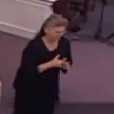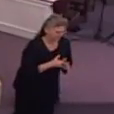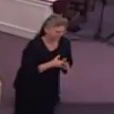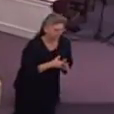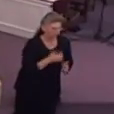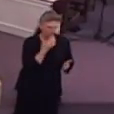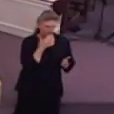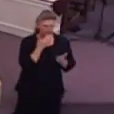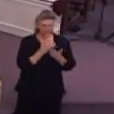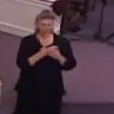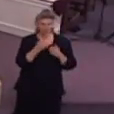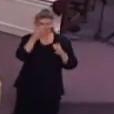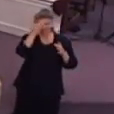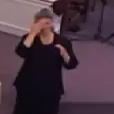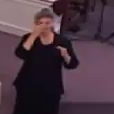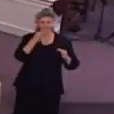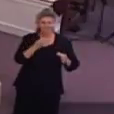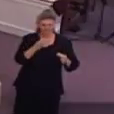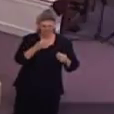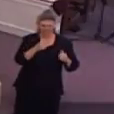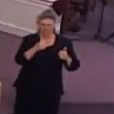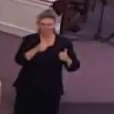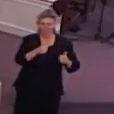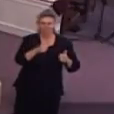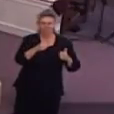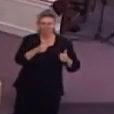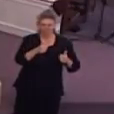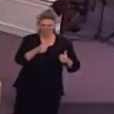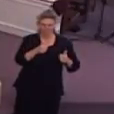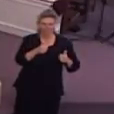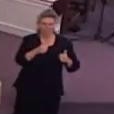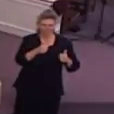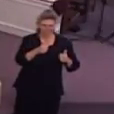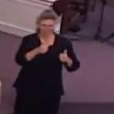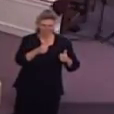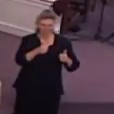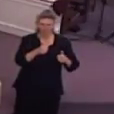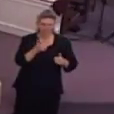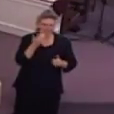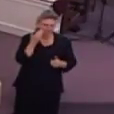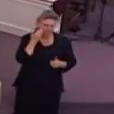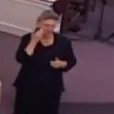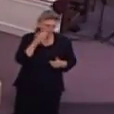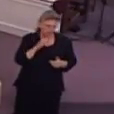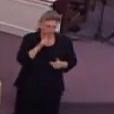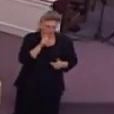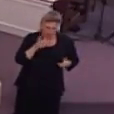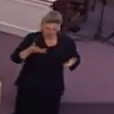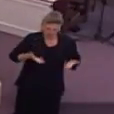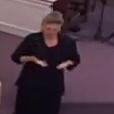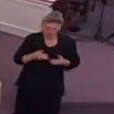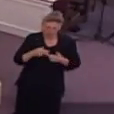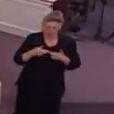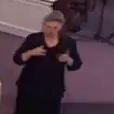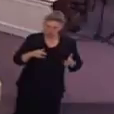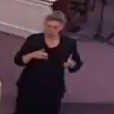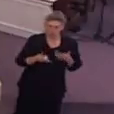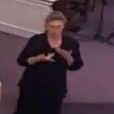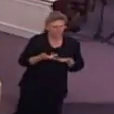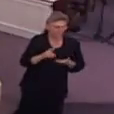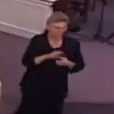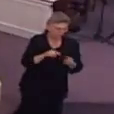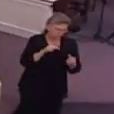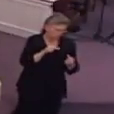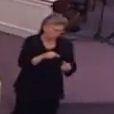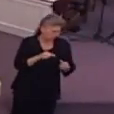Good decision. Good decision. Now, I don't know who's in this room today and what you may be